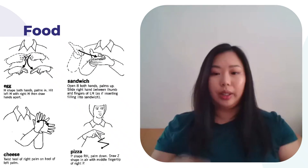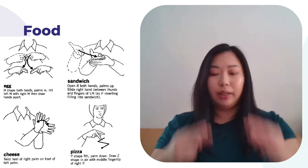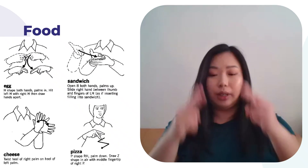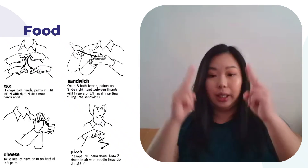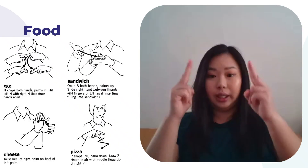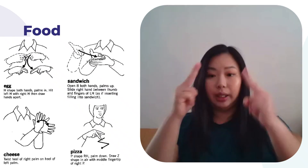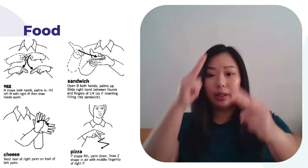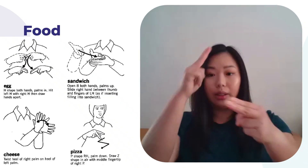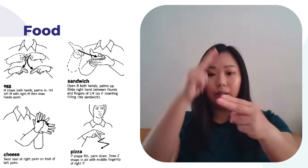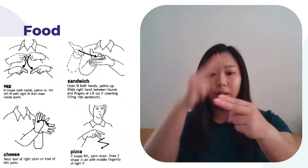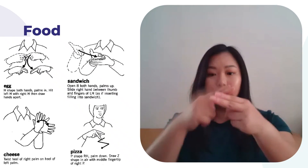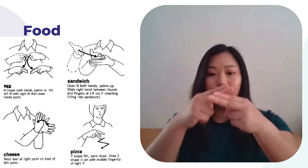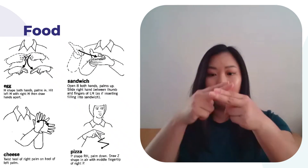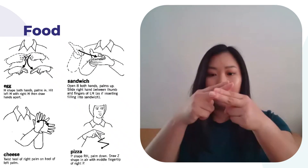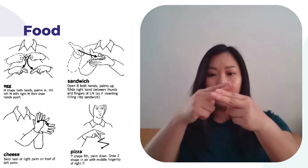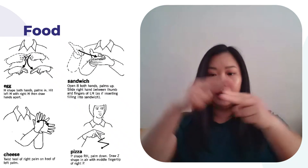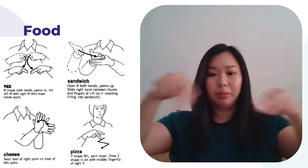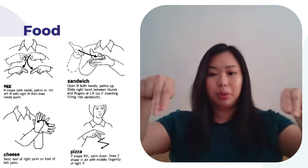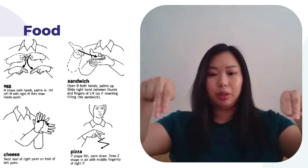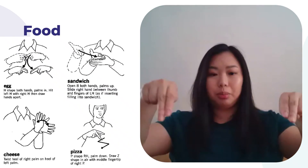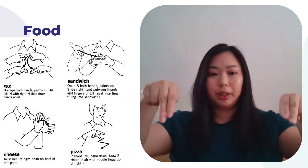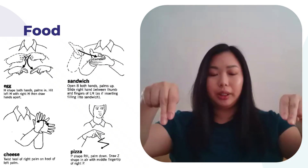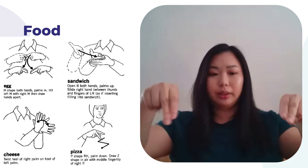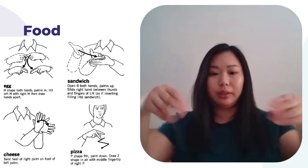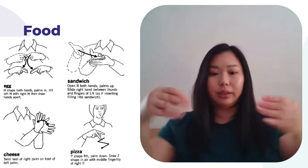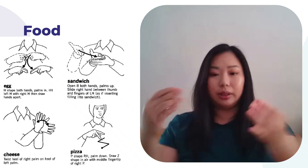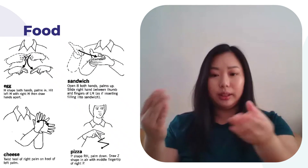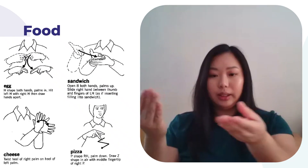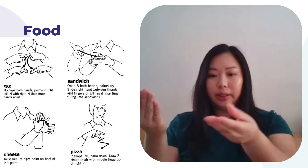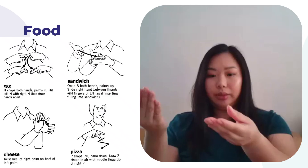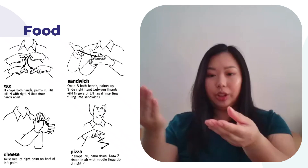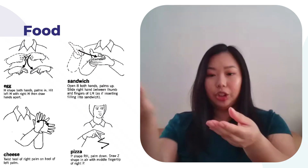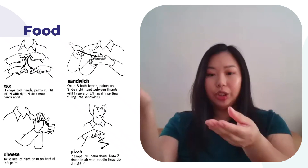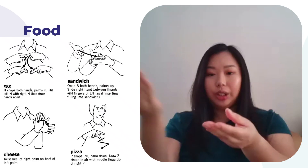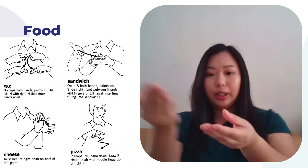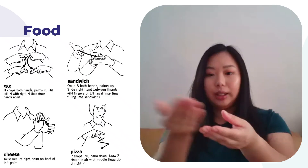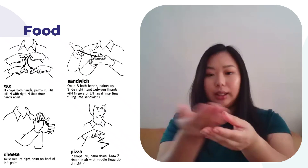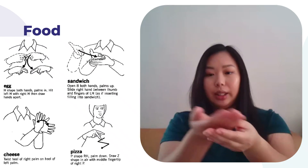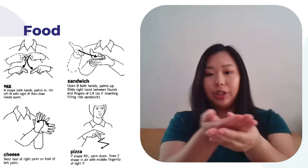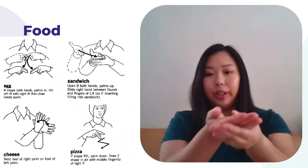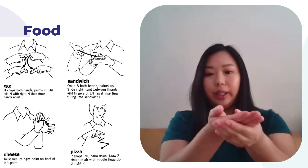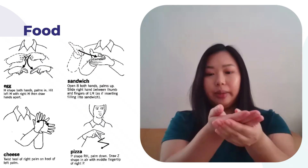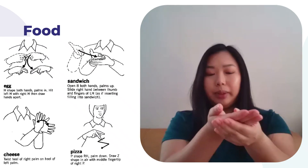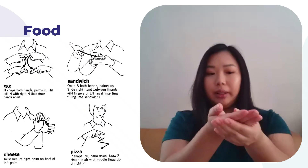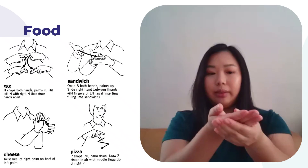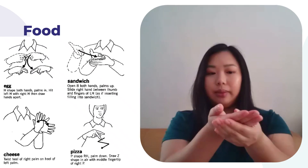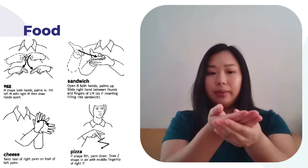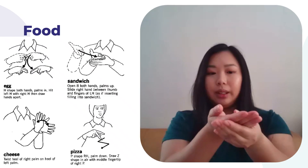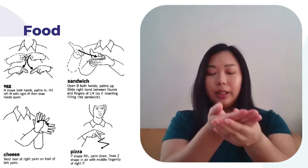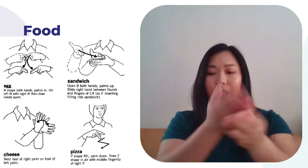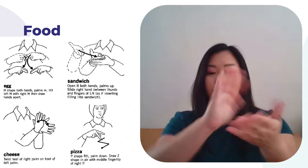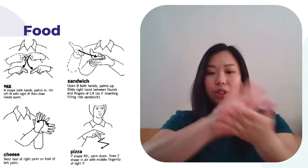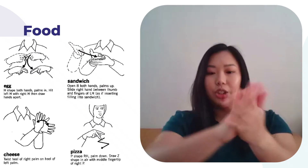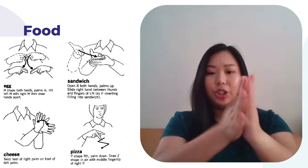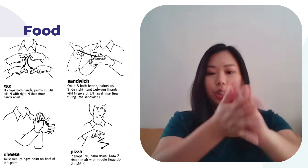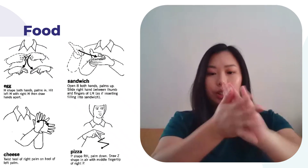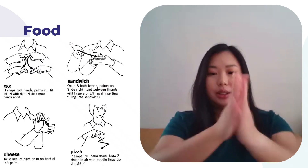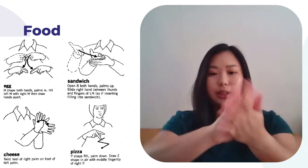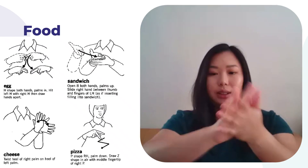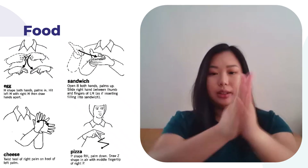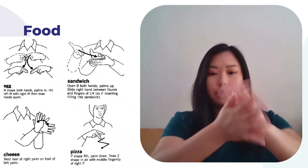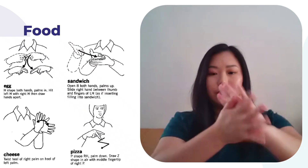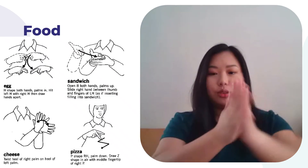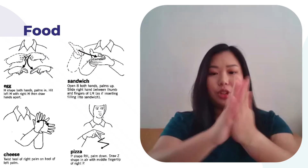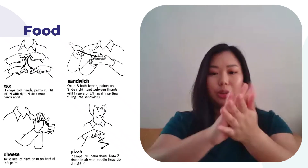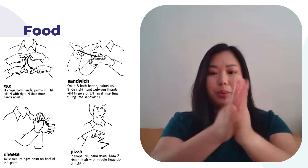So we have egg, crack, then pull apart, sandwich, slide your ham in,